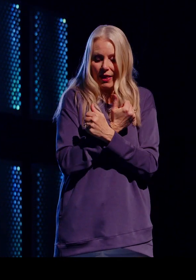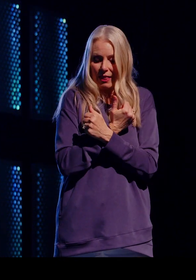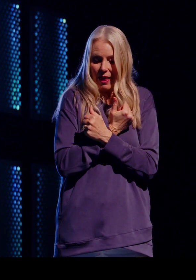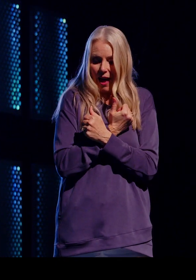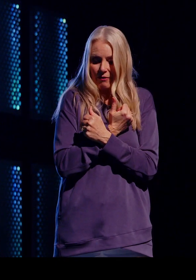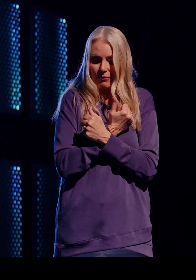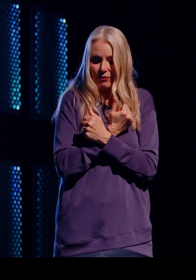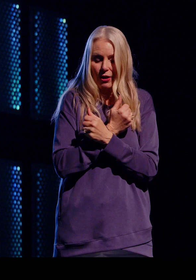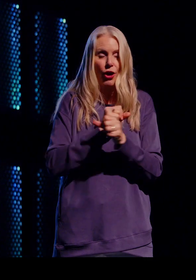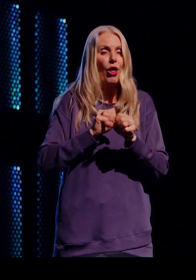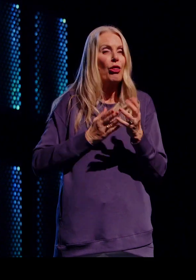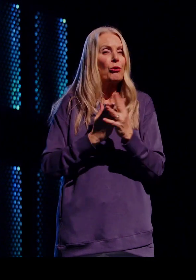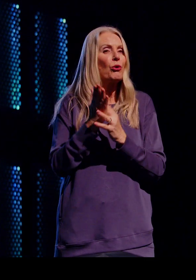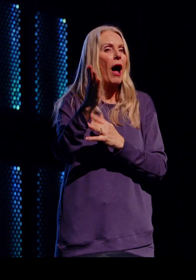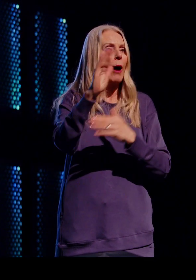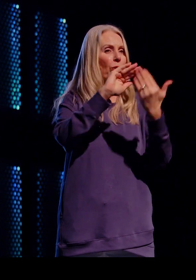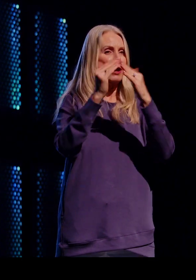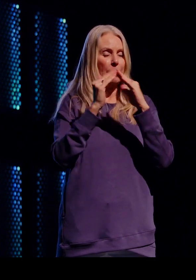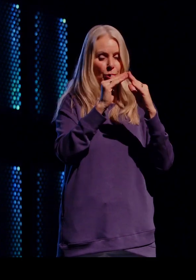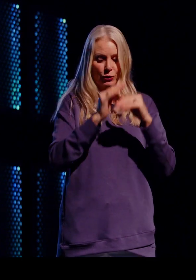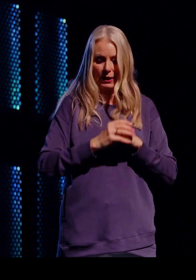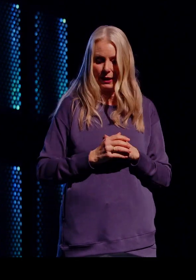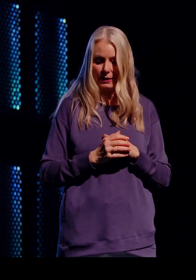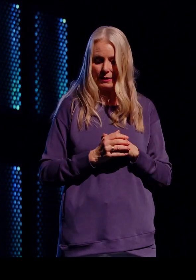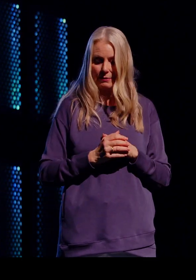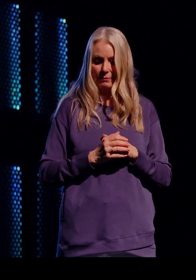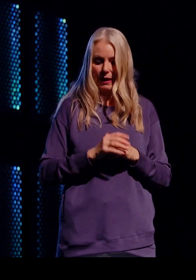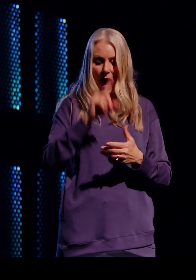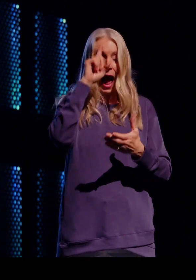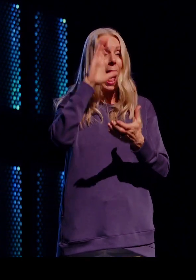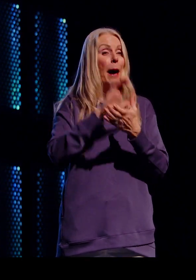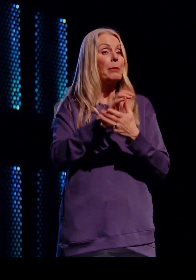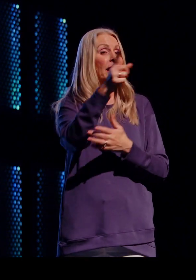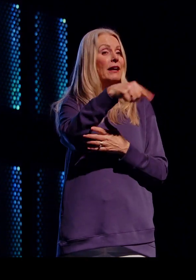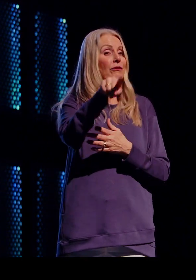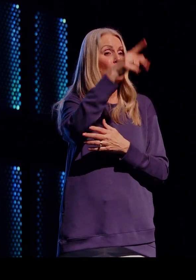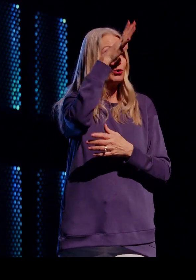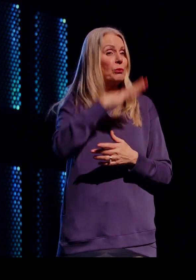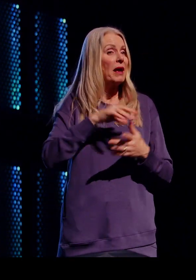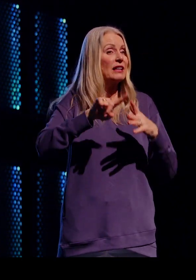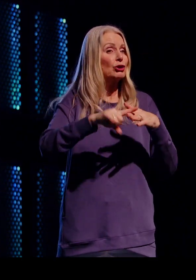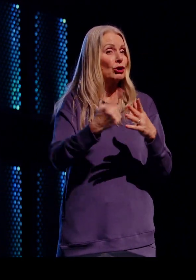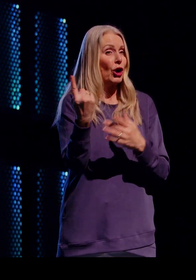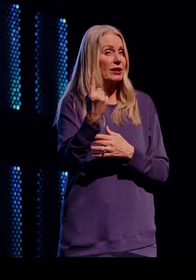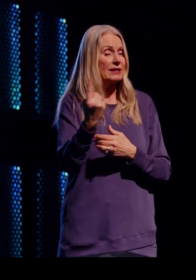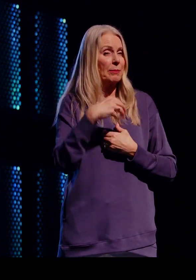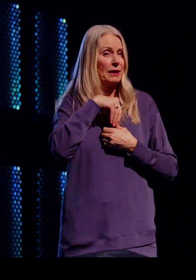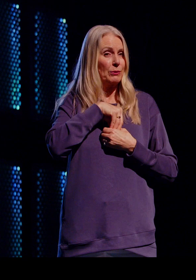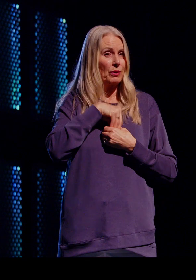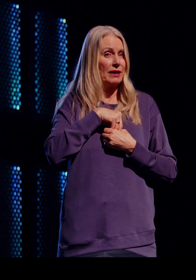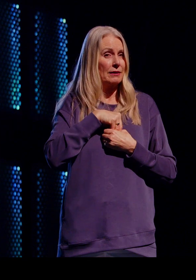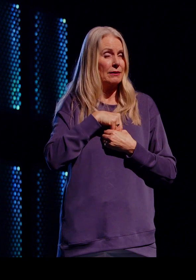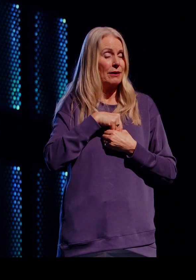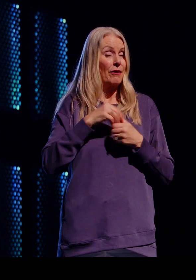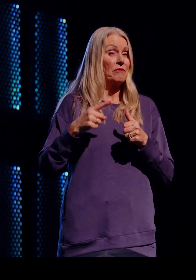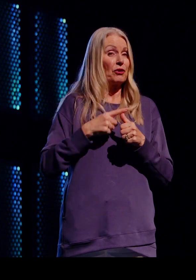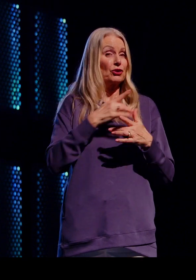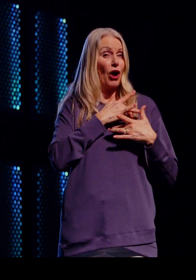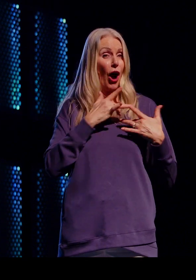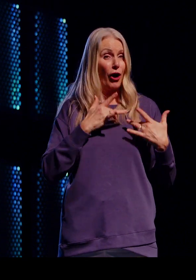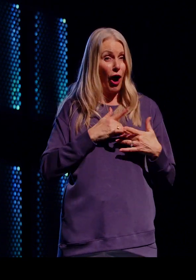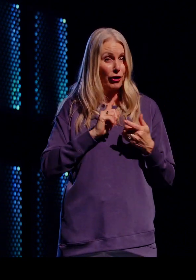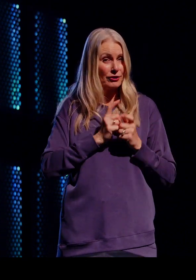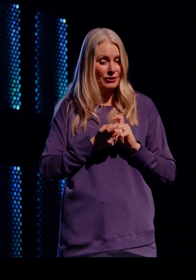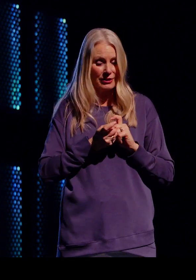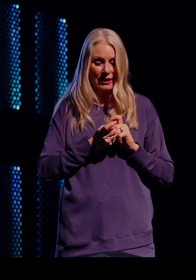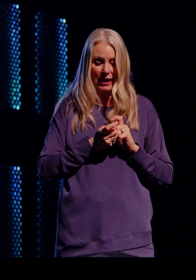their communities. I believe that you guys have started something within us, first of all, within our hearts, to, you know,